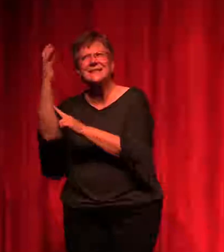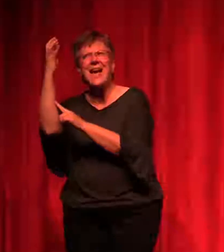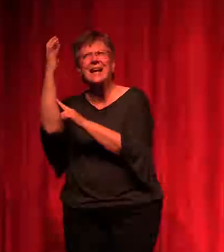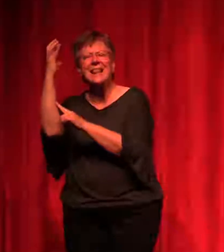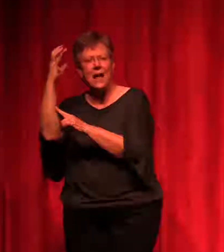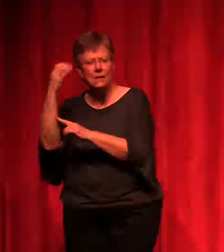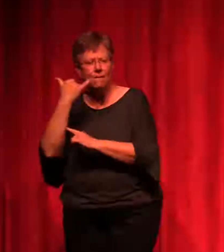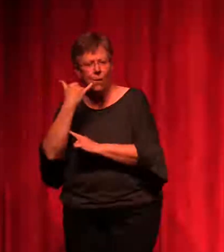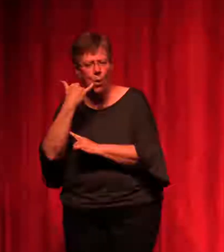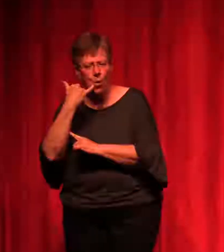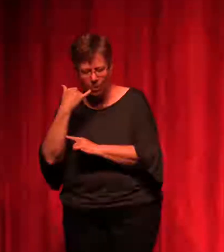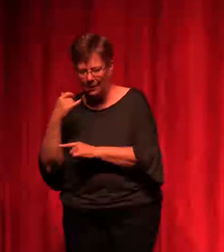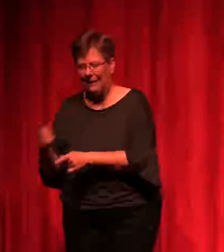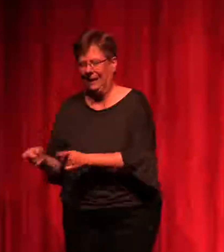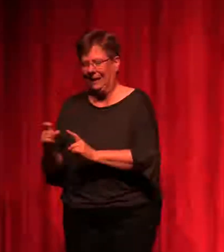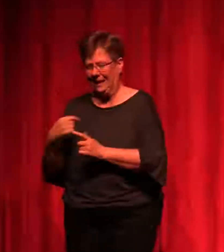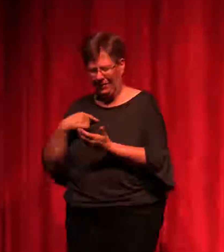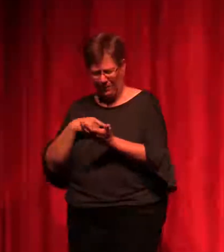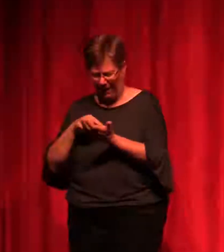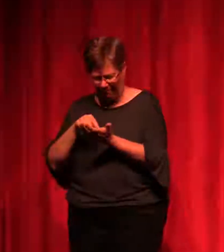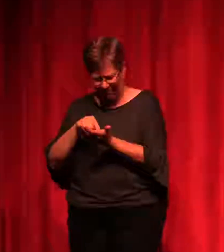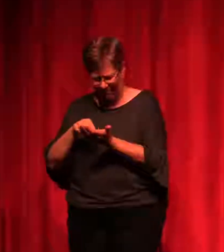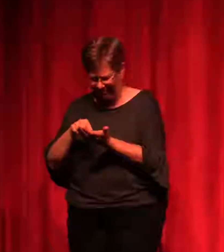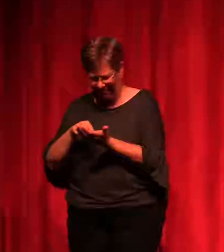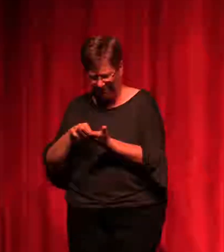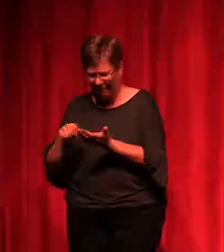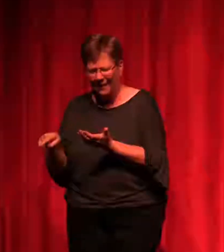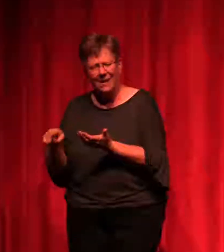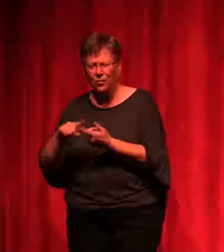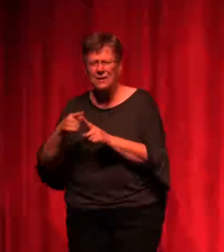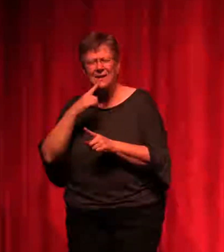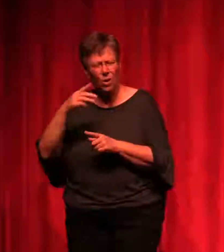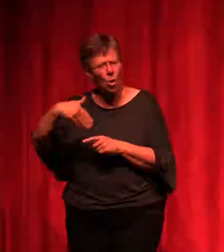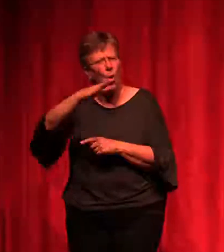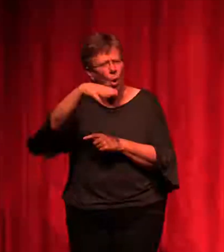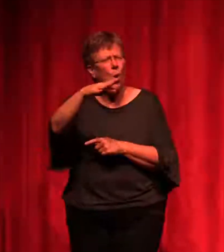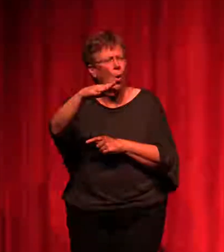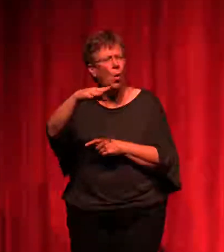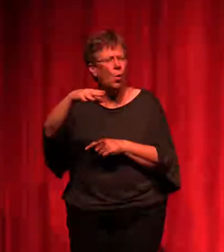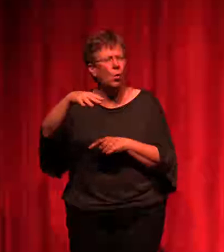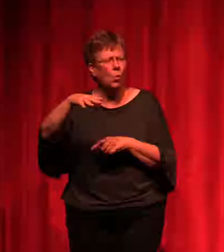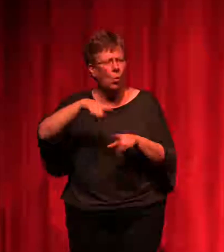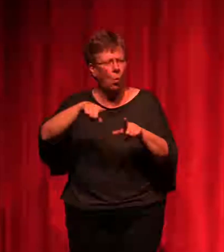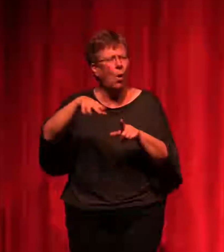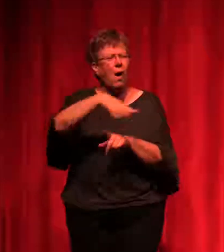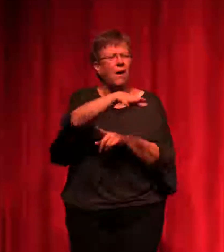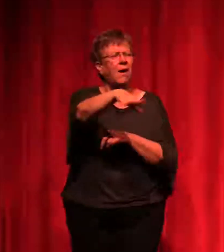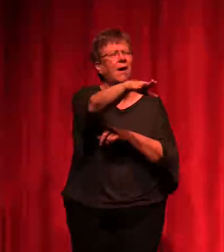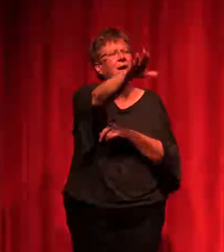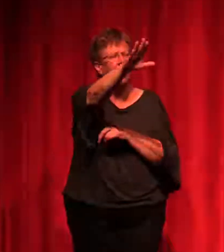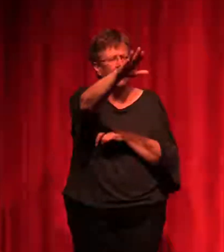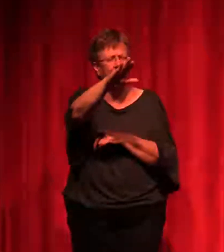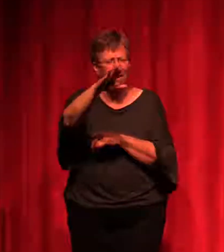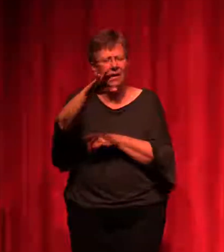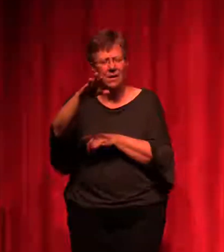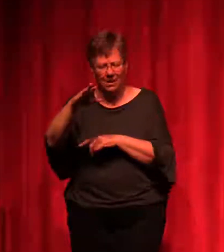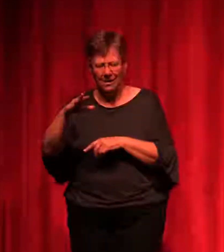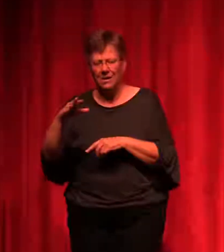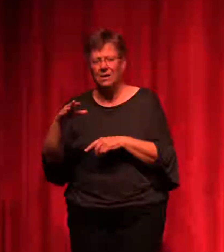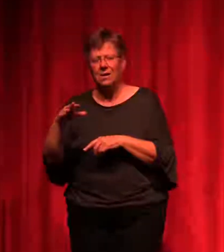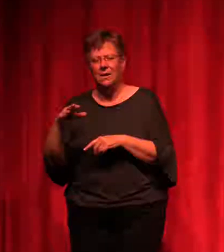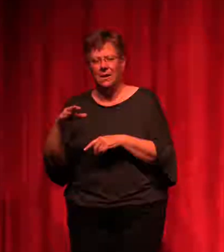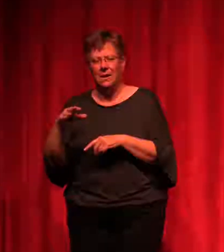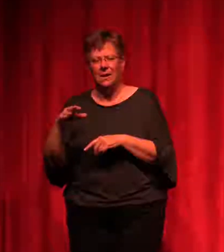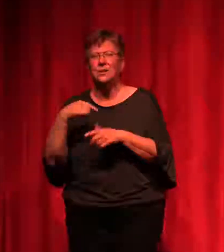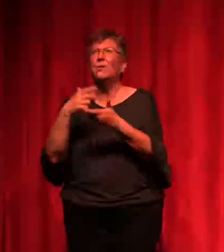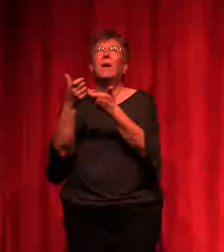me and I start trying to dial it. He says, "Well, get out away from under the tree." And in the daytime you can't see the satellites going by, so